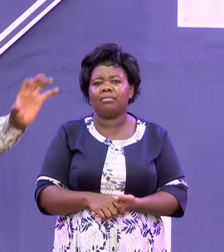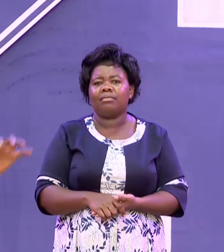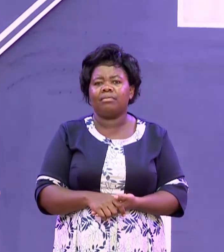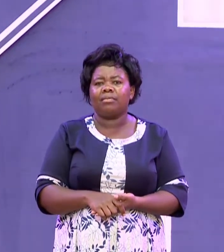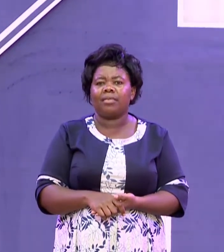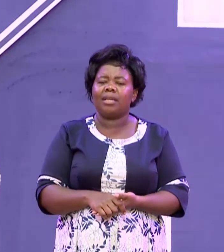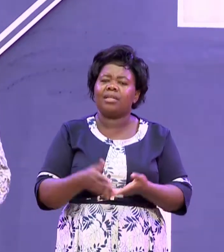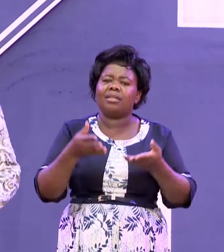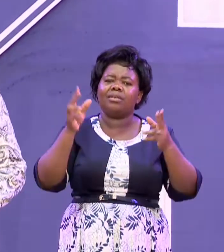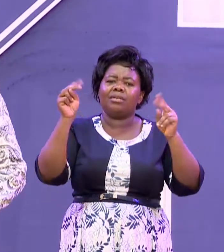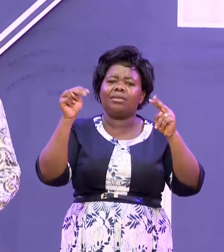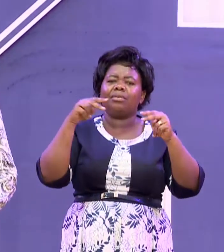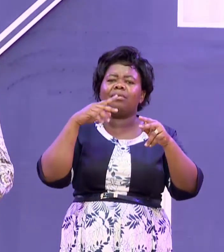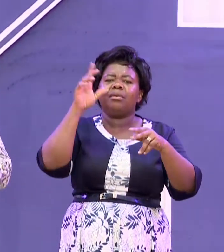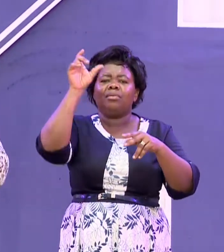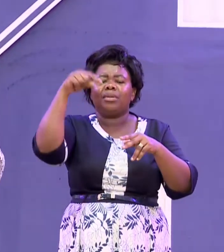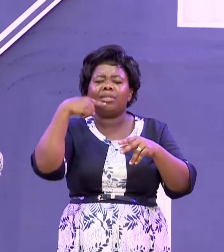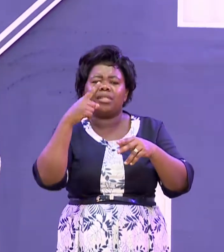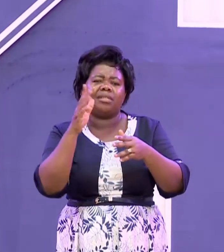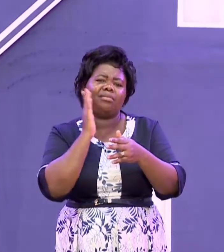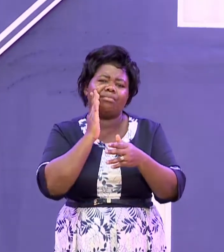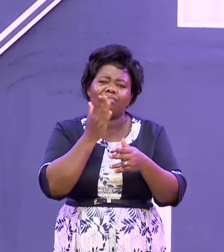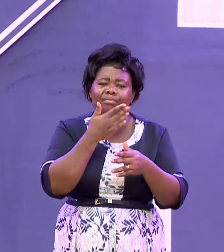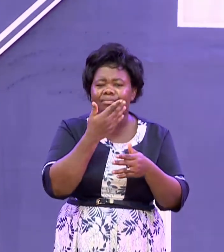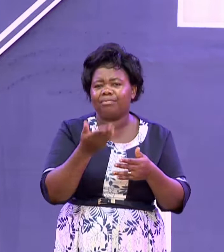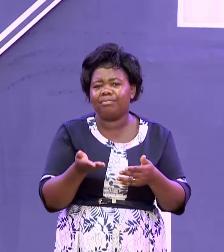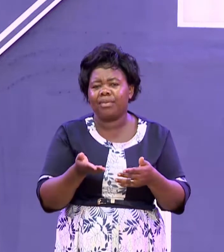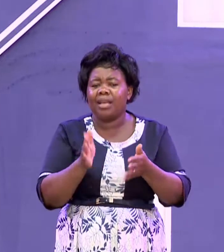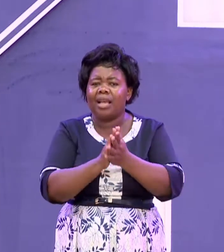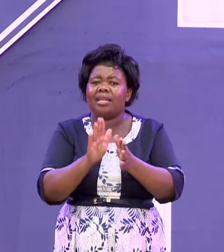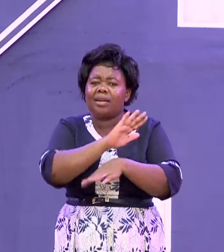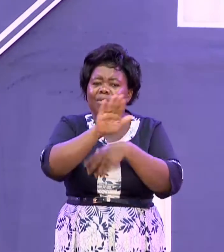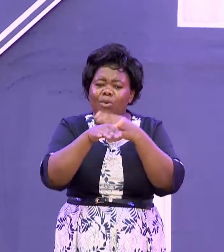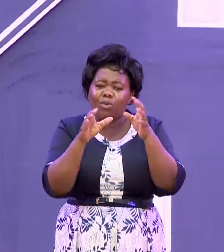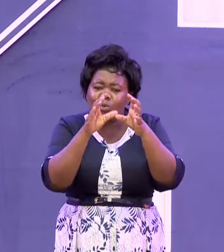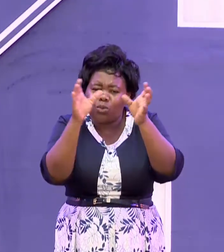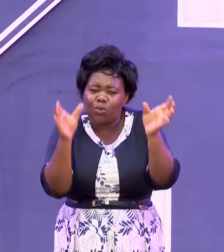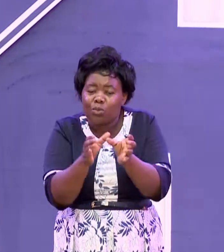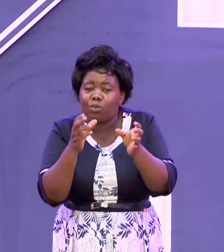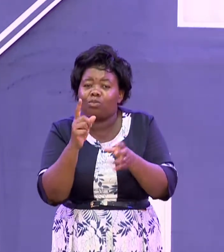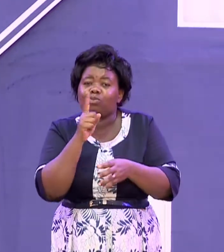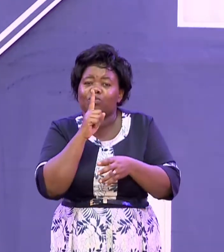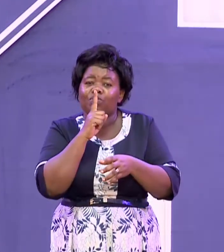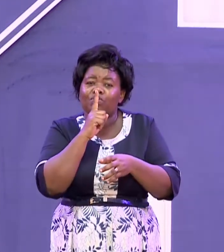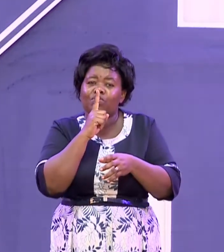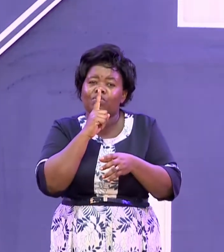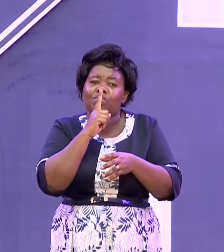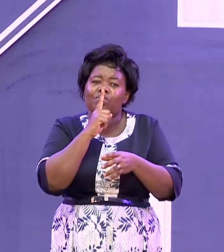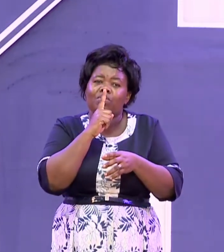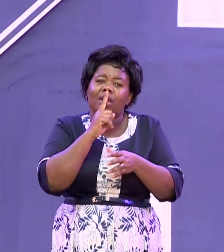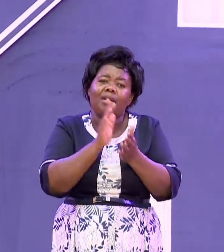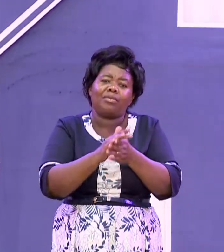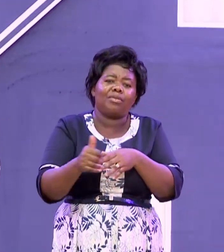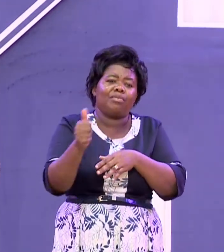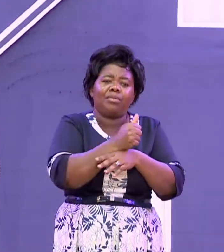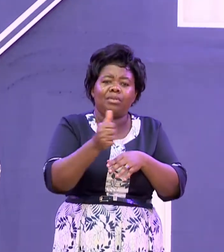Not even having mercy or consoling him. Page never quiet. And the page was quiet. And